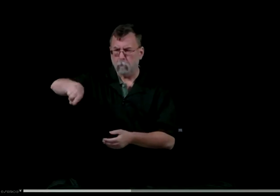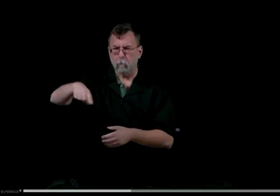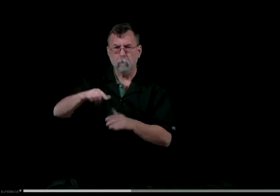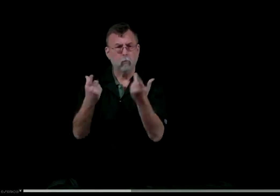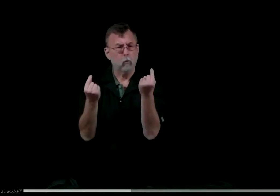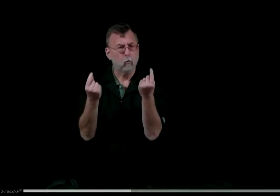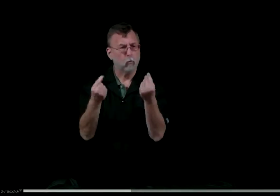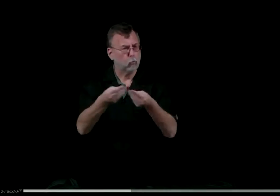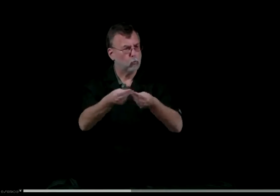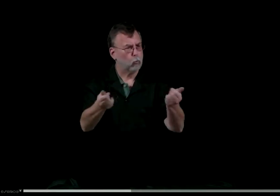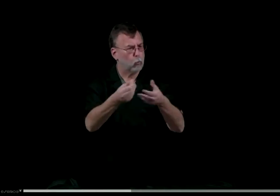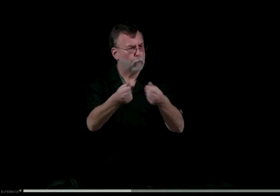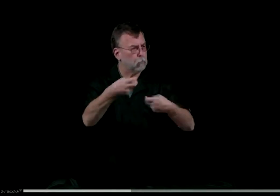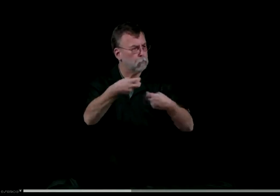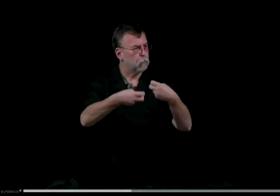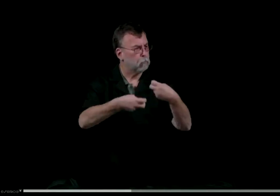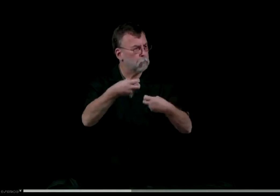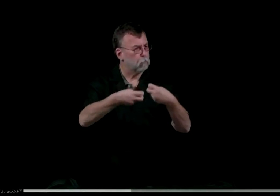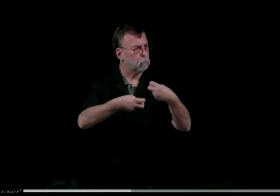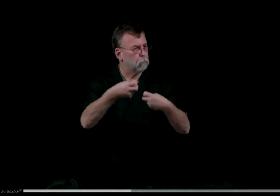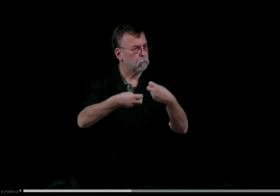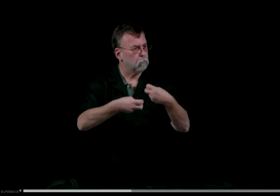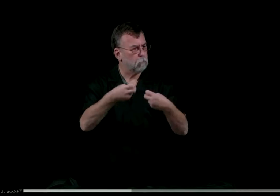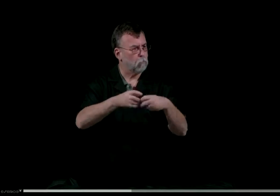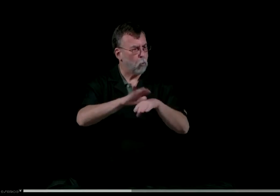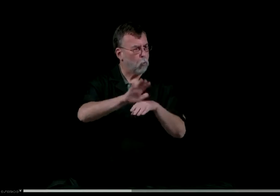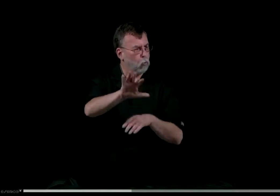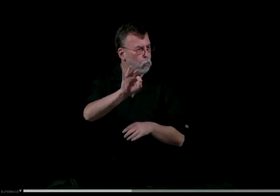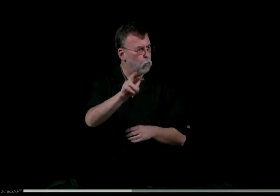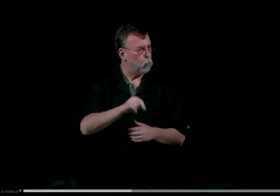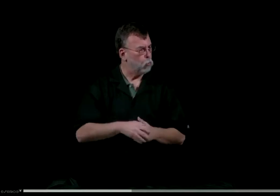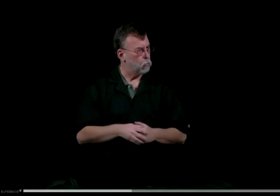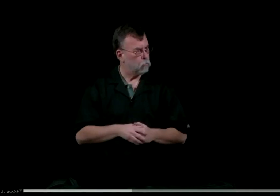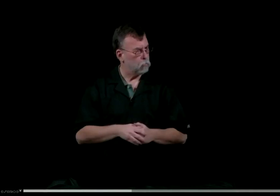to help them solve some problems.